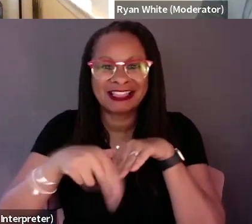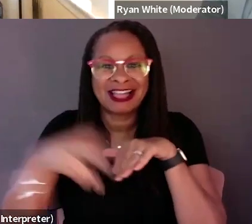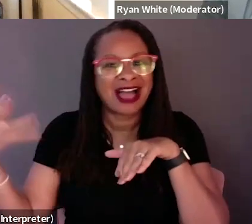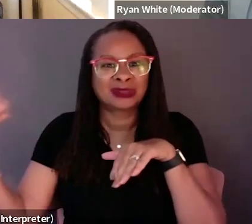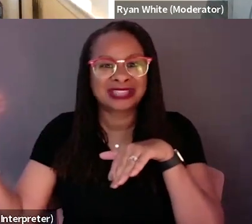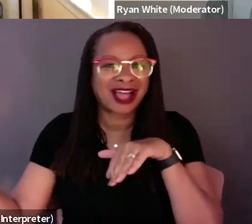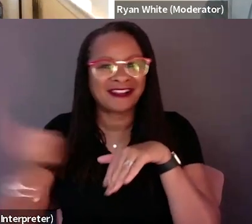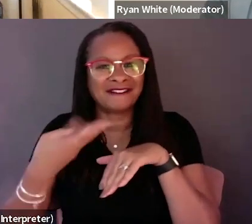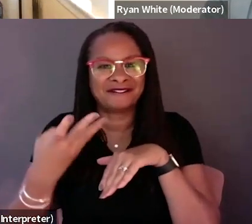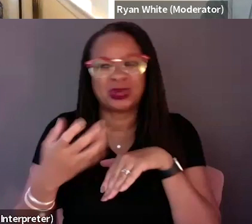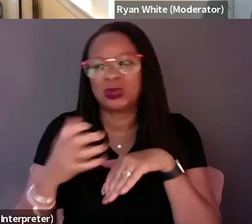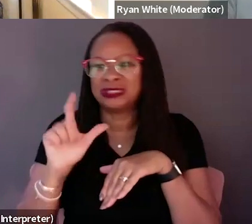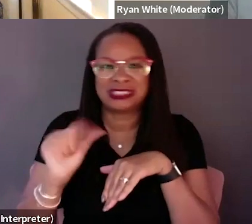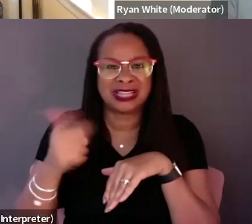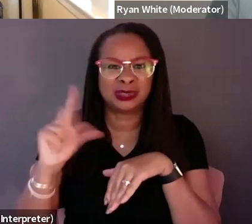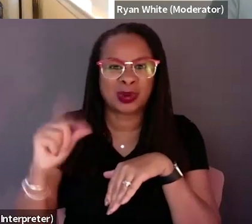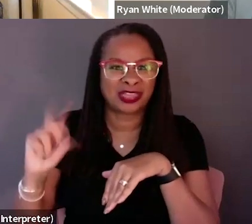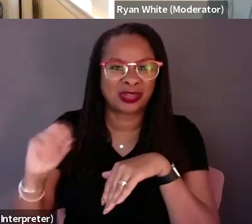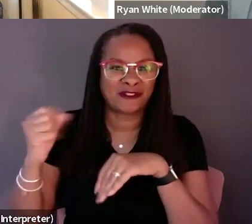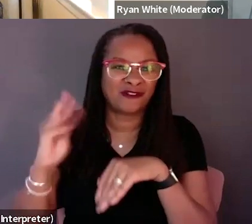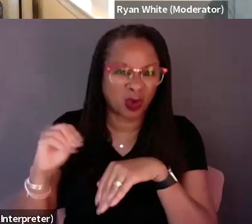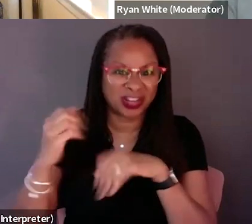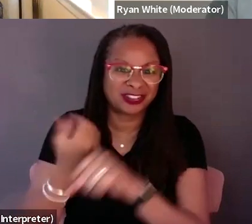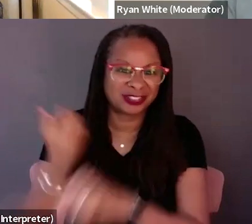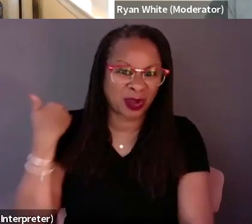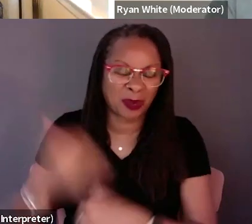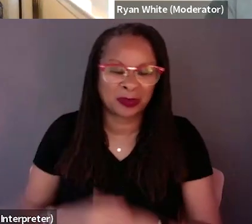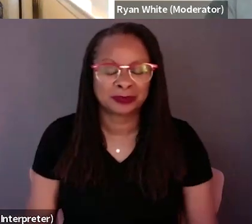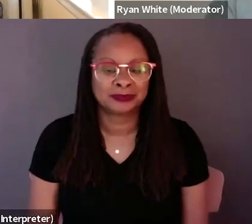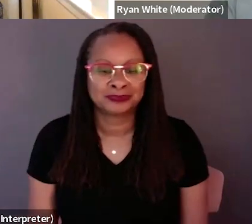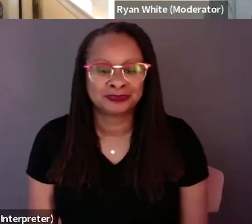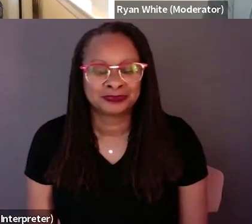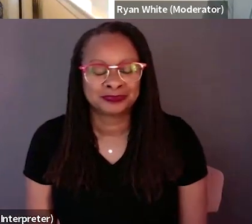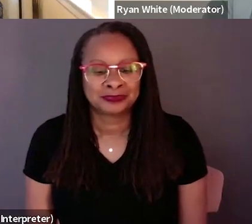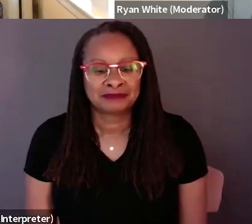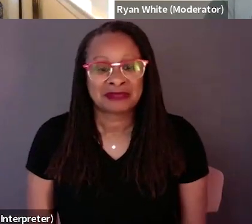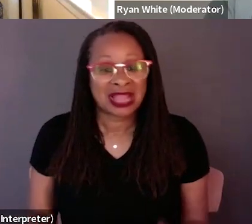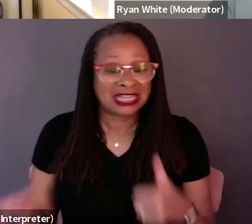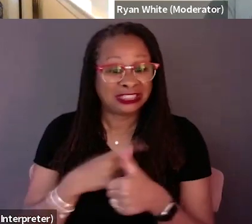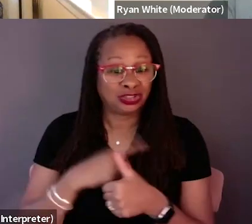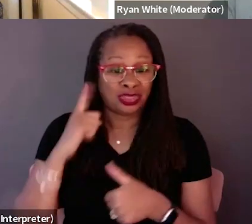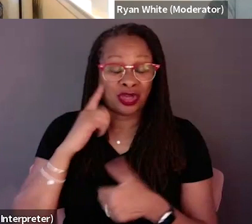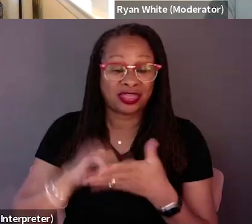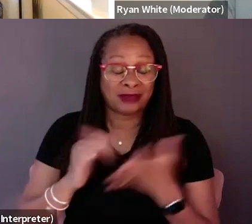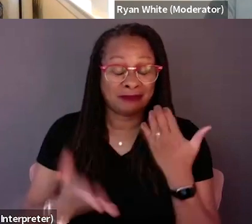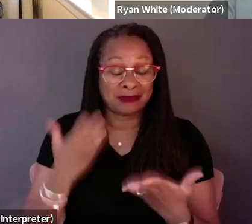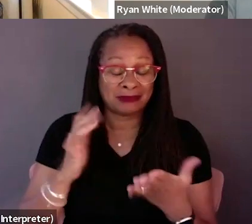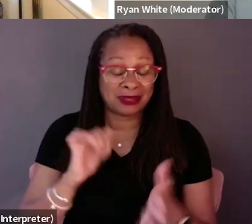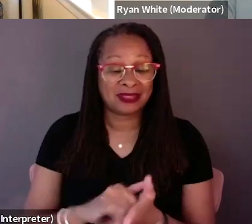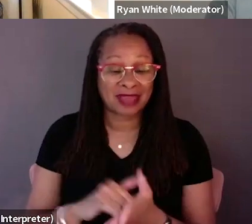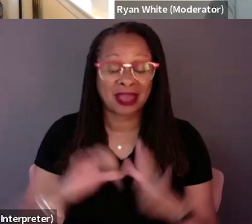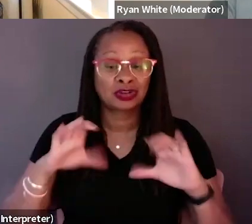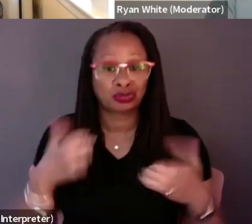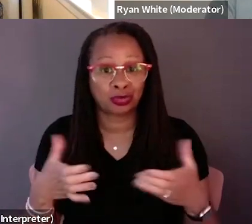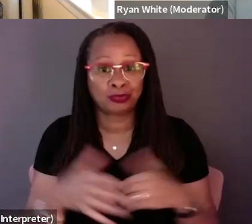few decades ago. Um, I had an initial thought of maybe